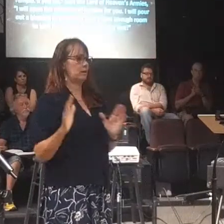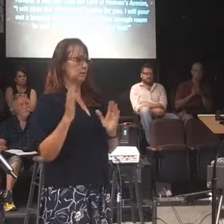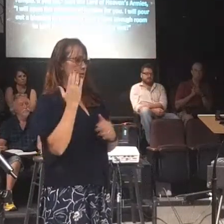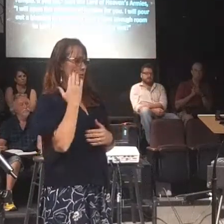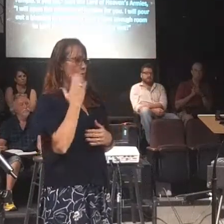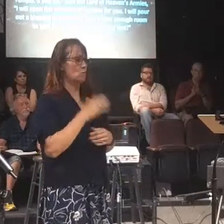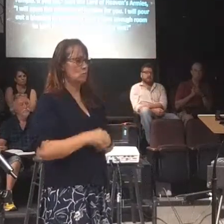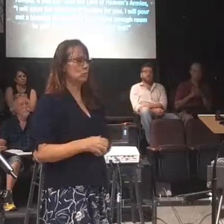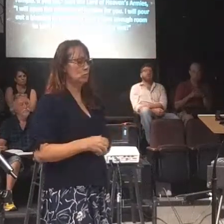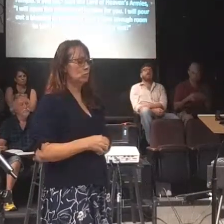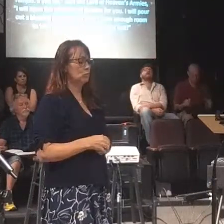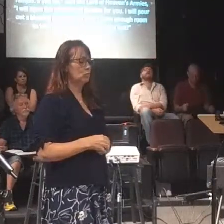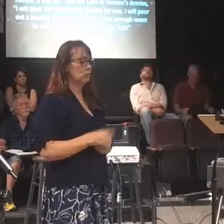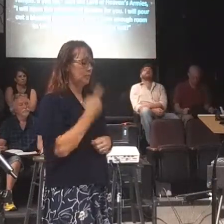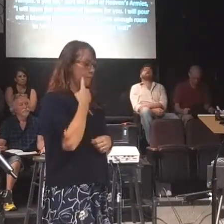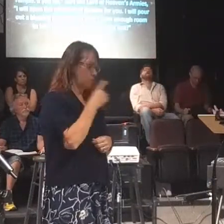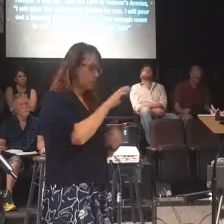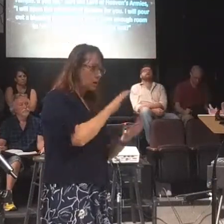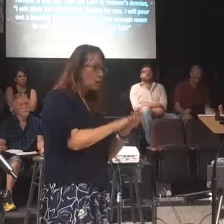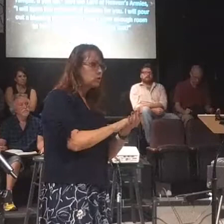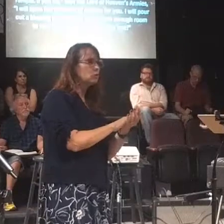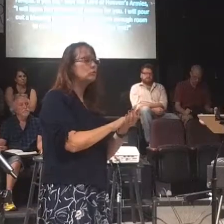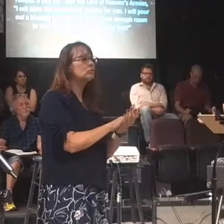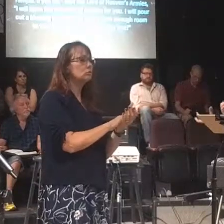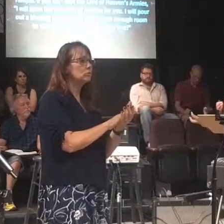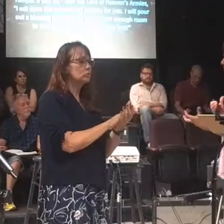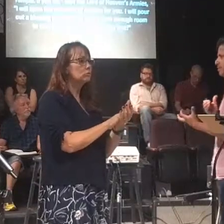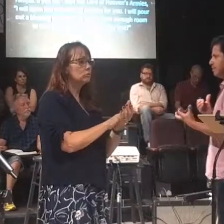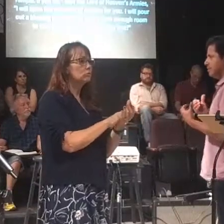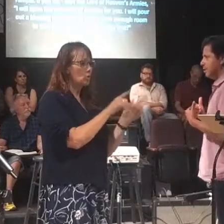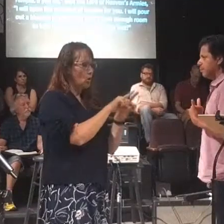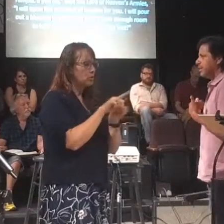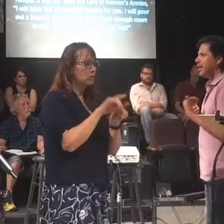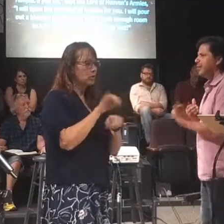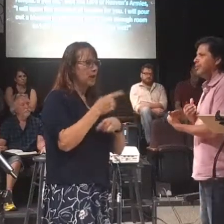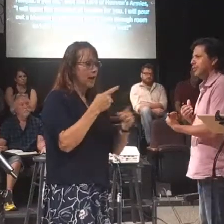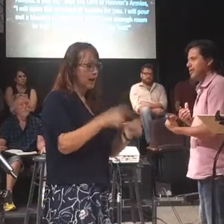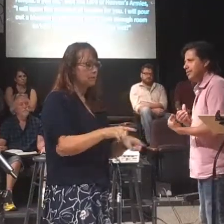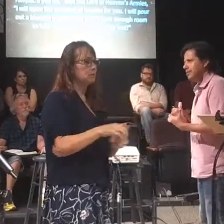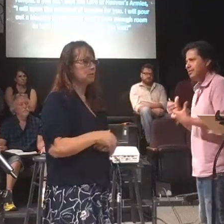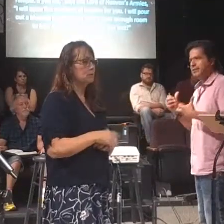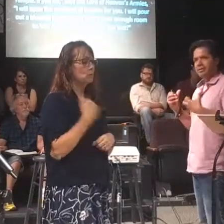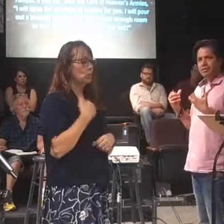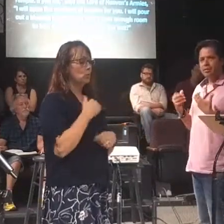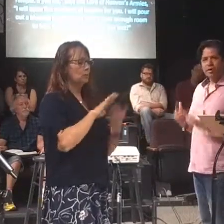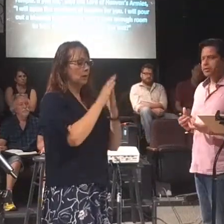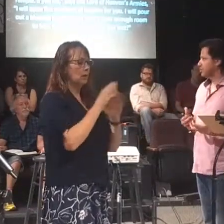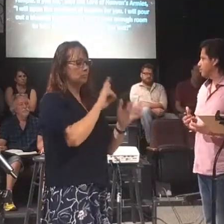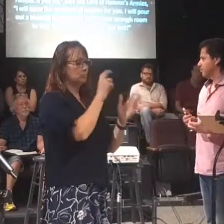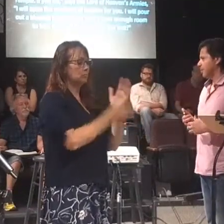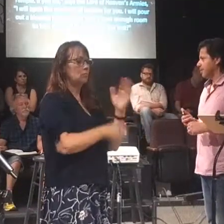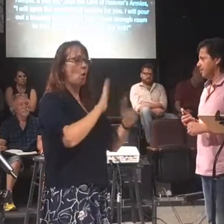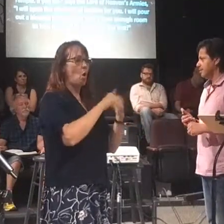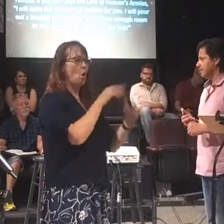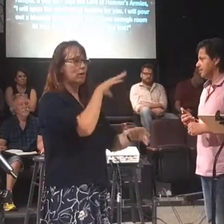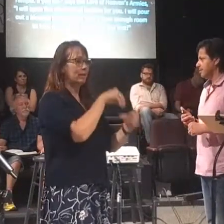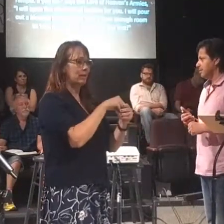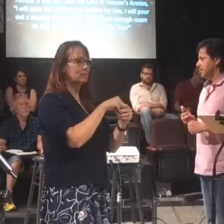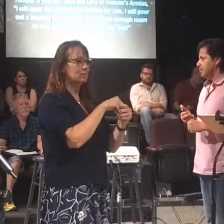When we're not all in our marriage, that's what happens. And when we come all in, the darkness goes